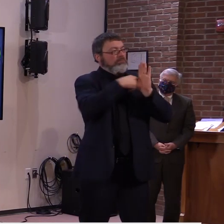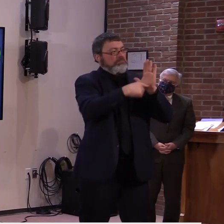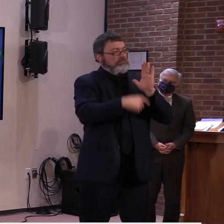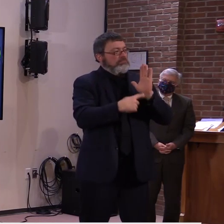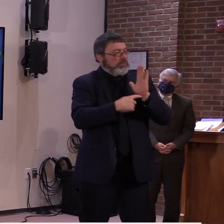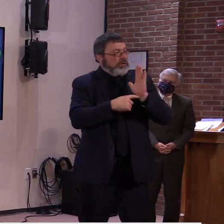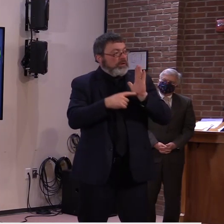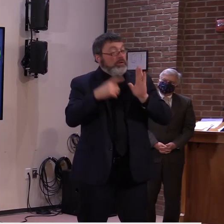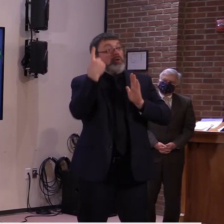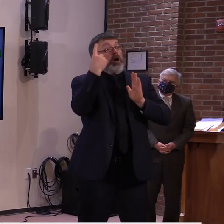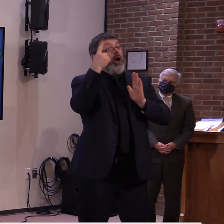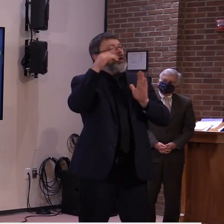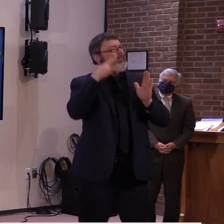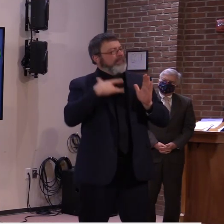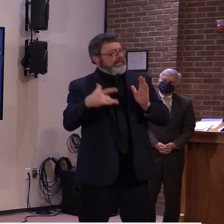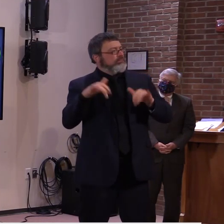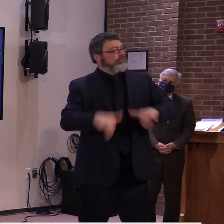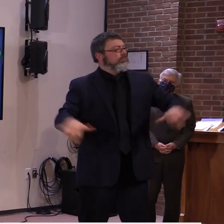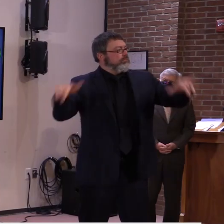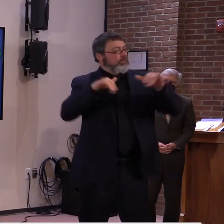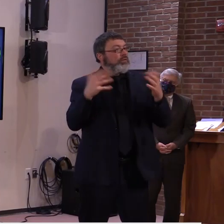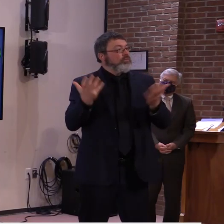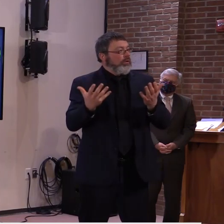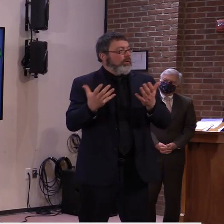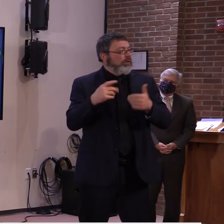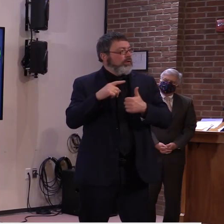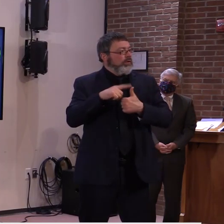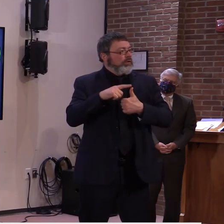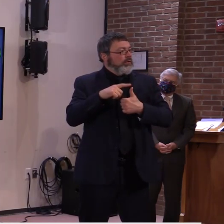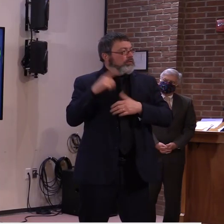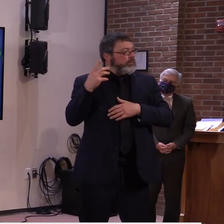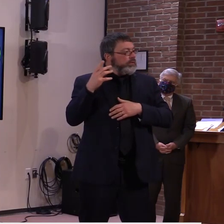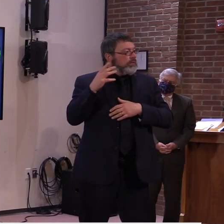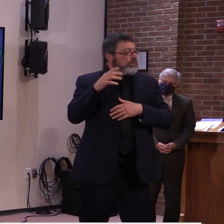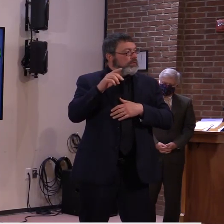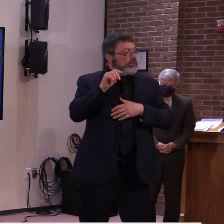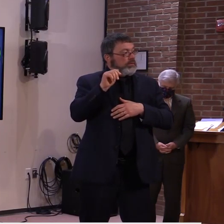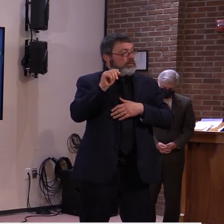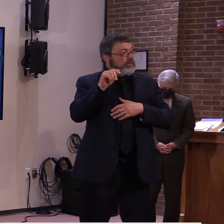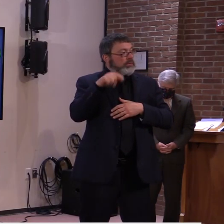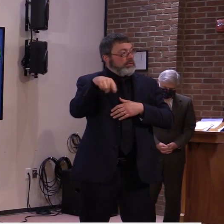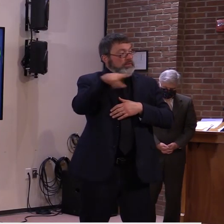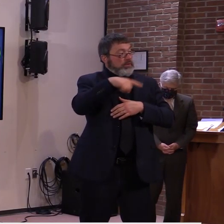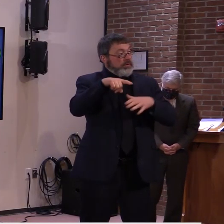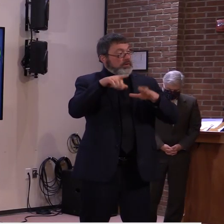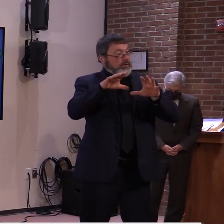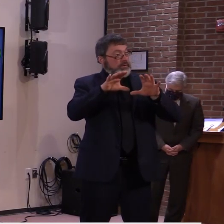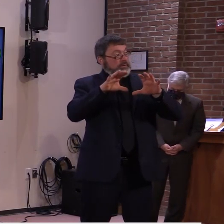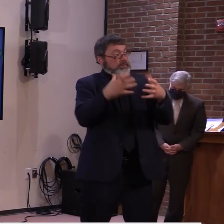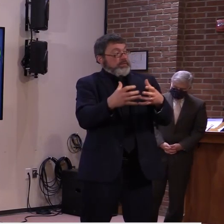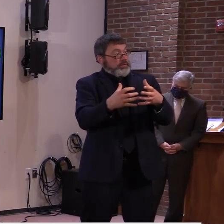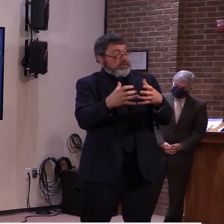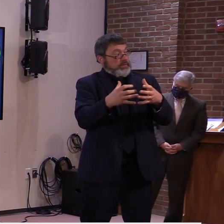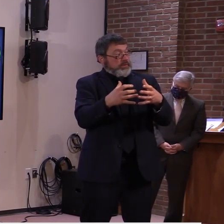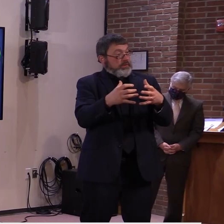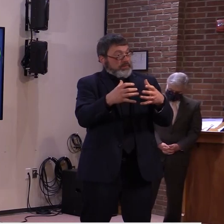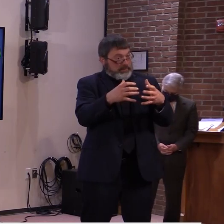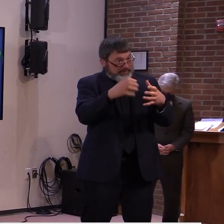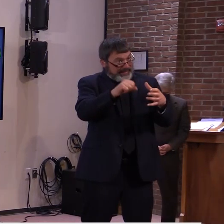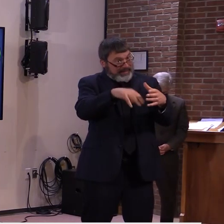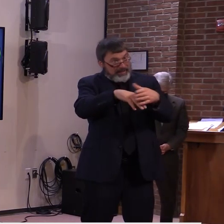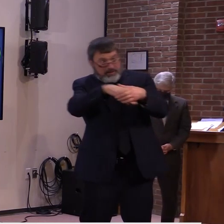pertains to what extent groups are allowed for education and childcare outside of school. Our response has been that we